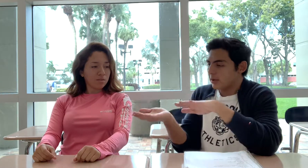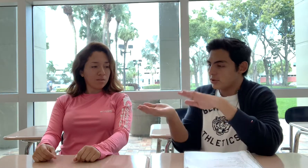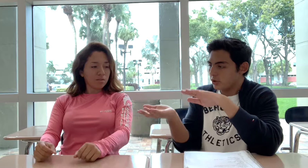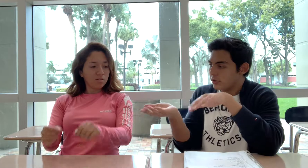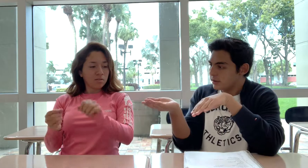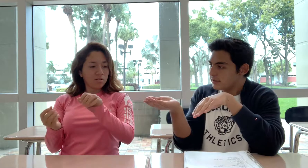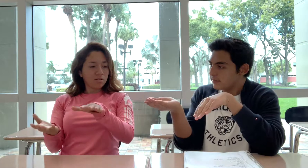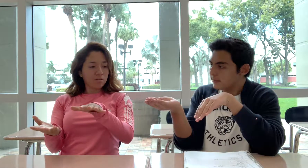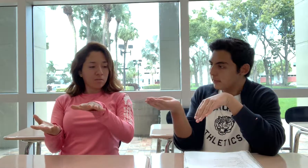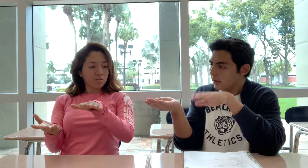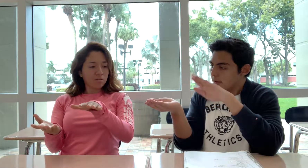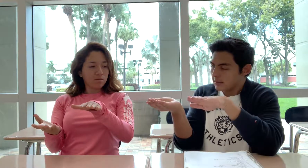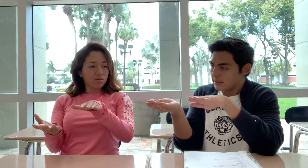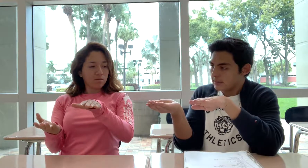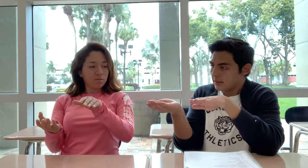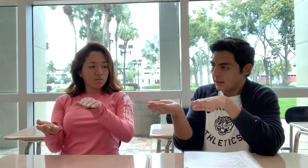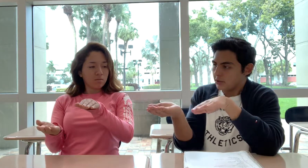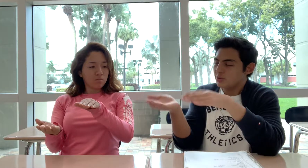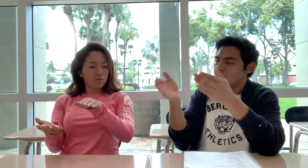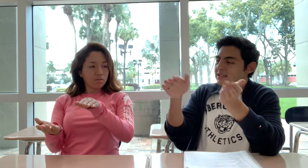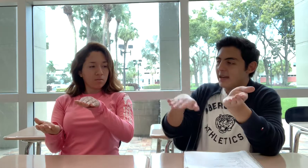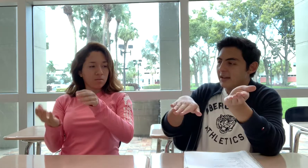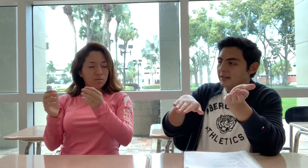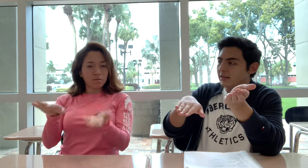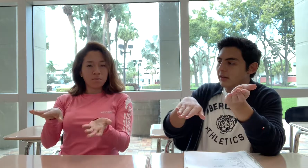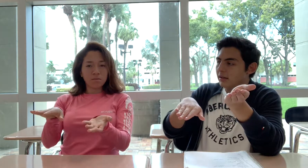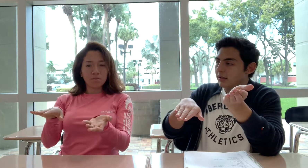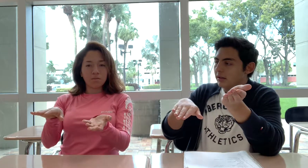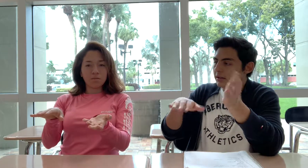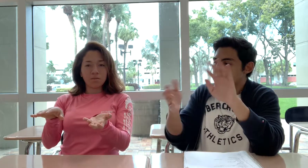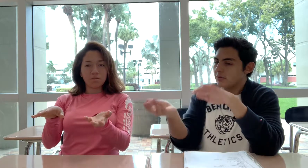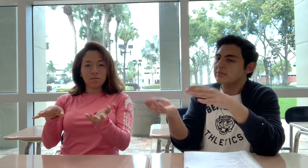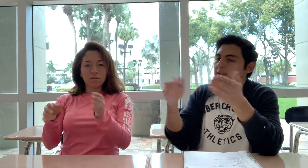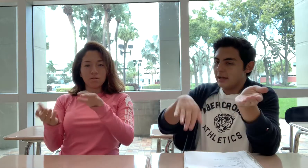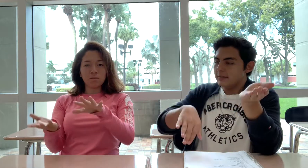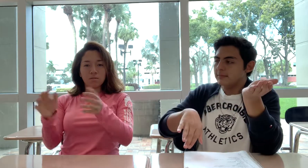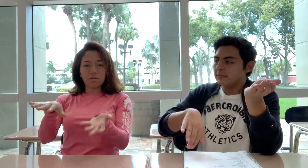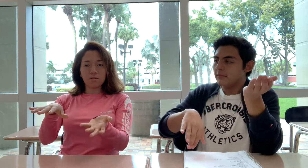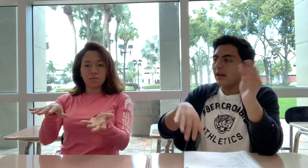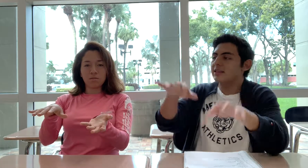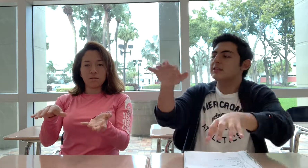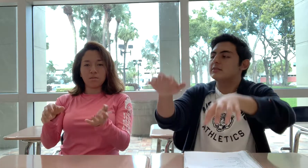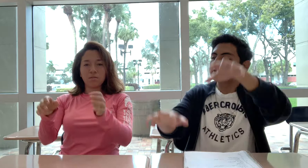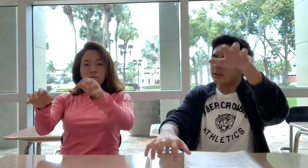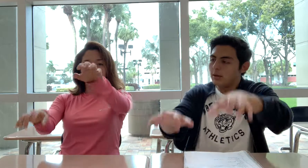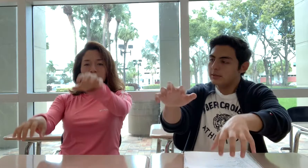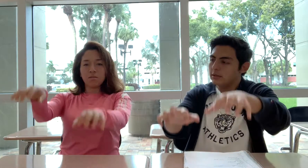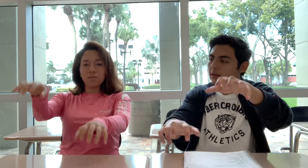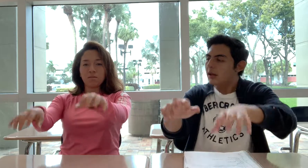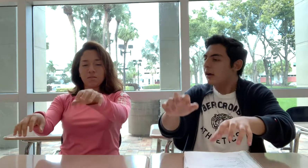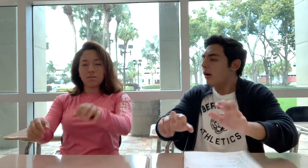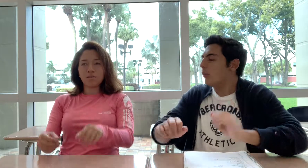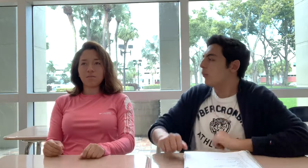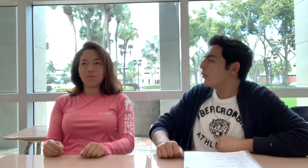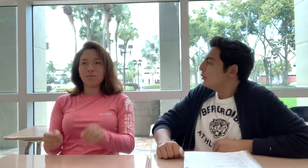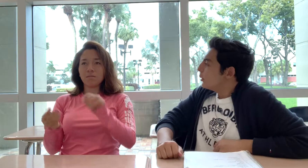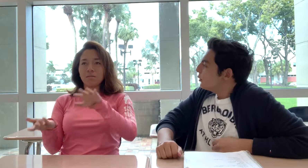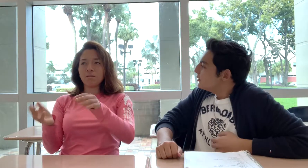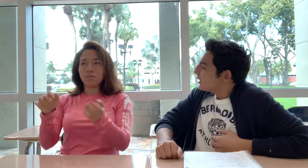Okay, so you do this. This. you do dad. So dad. And then you do zombie. What were you saying